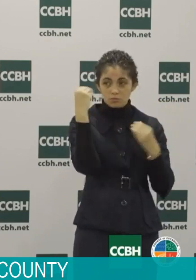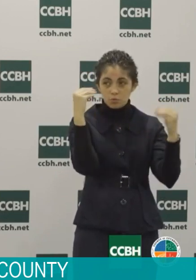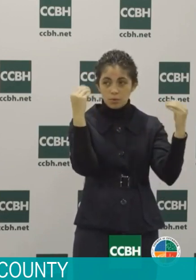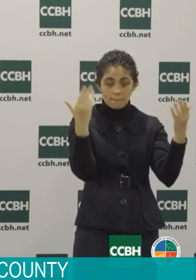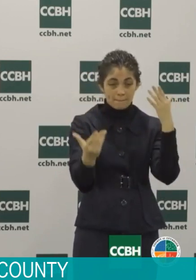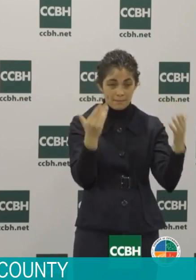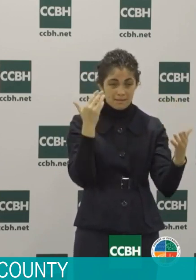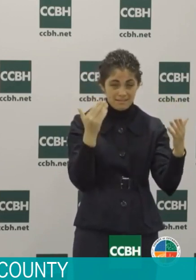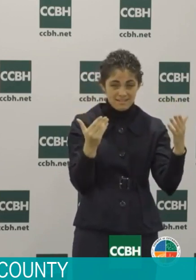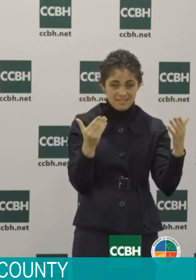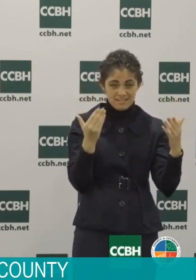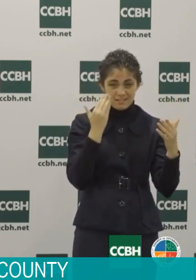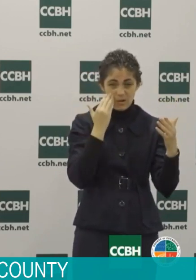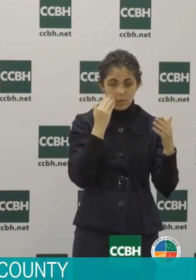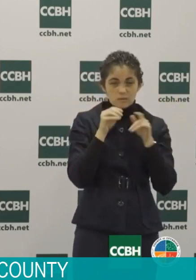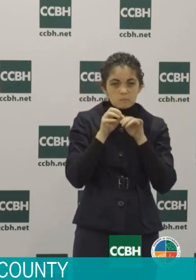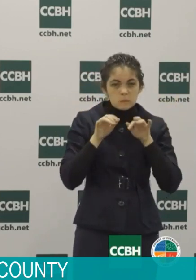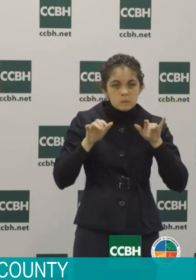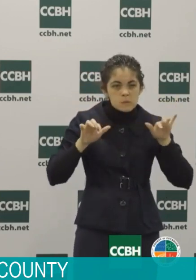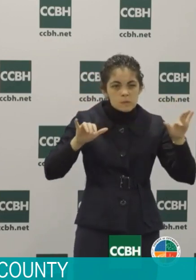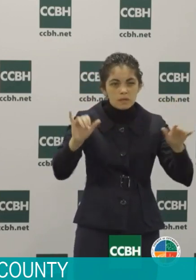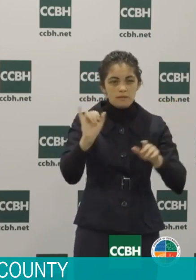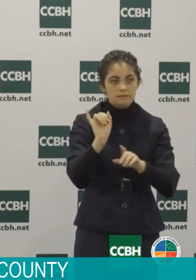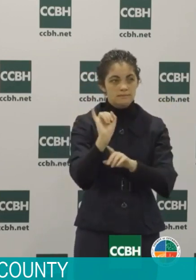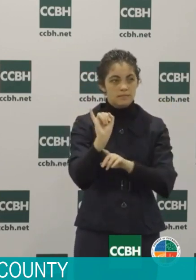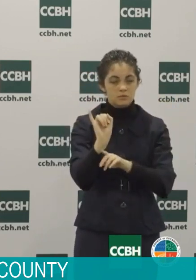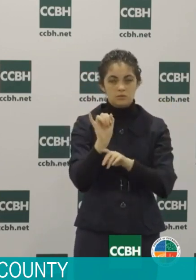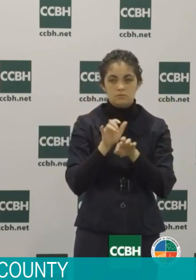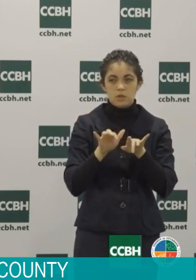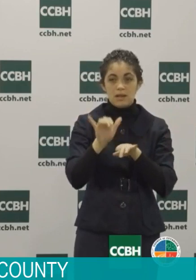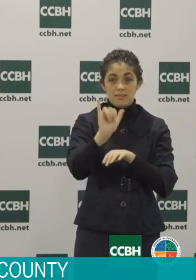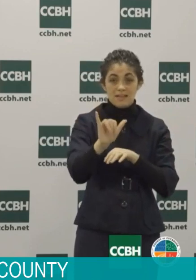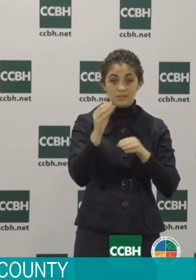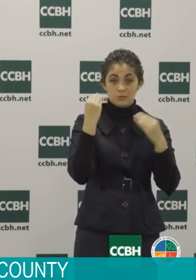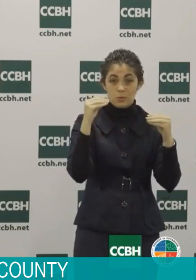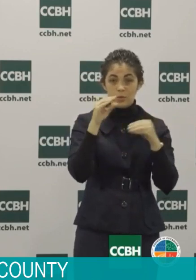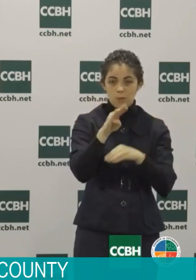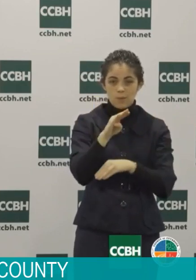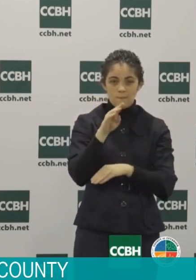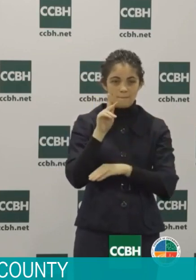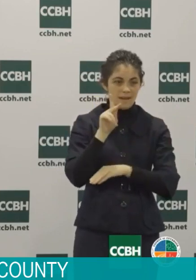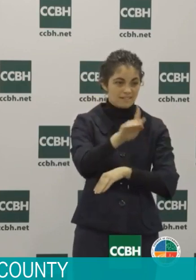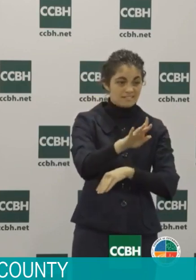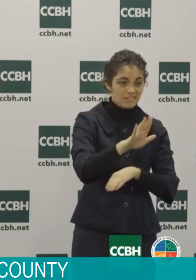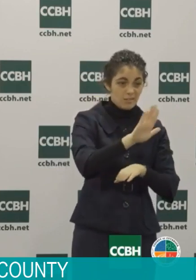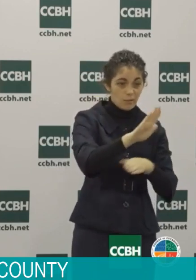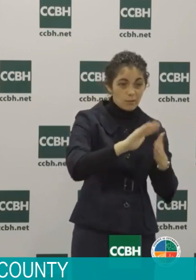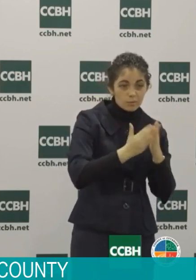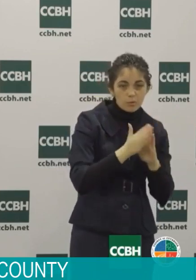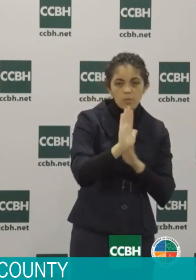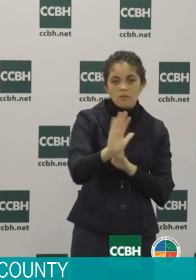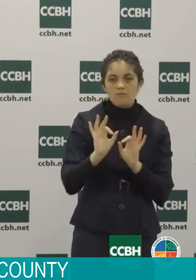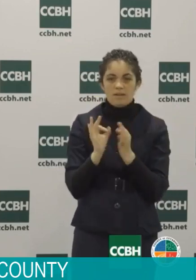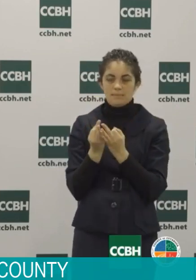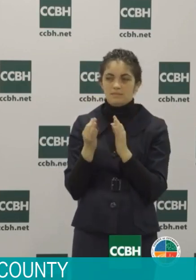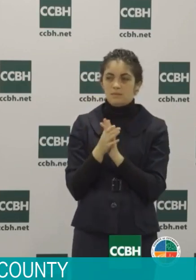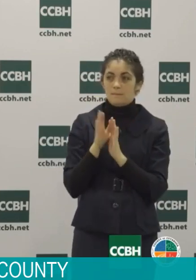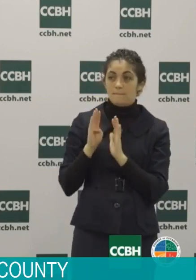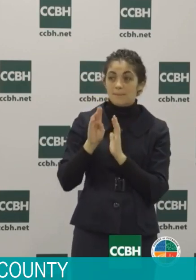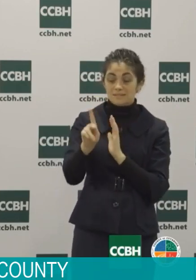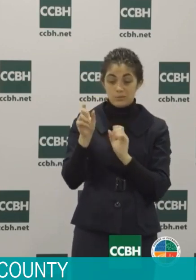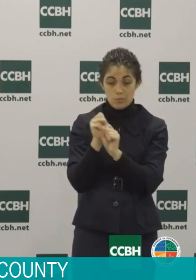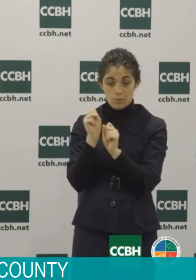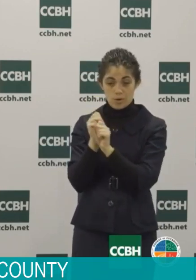may unknowingly be spreading COVID-19 to people in that store who could go back in their communities, back to their families, back to